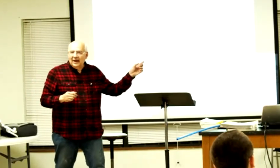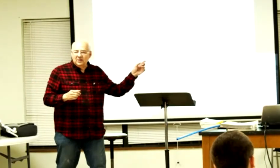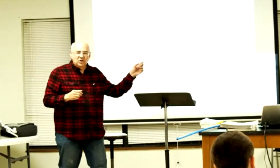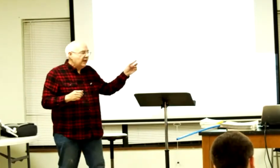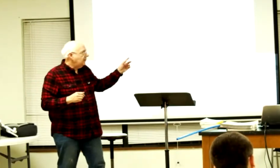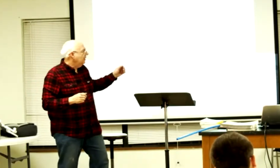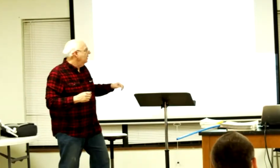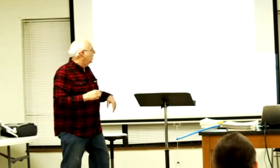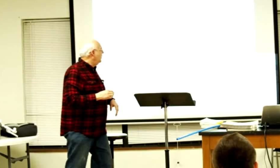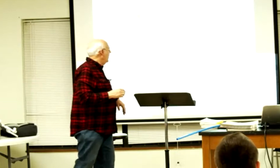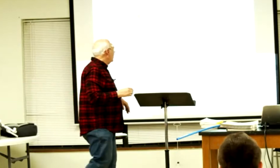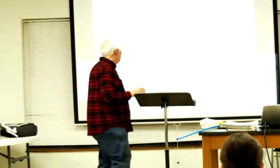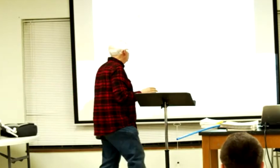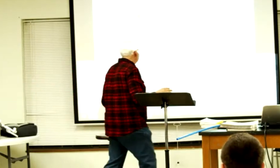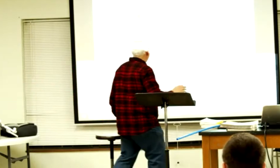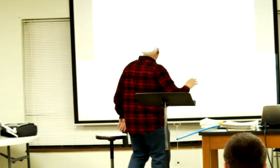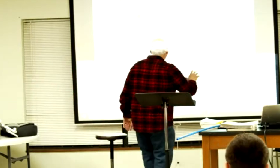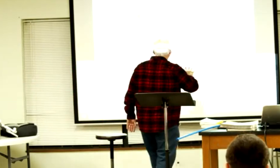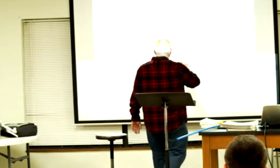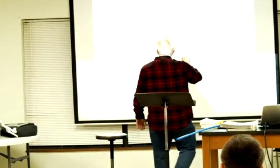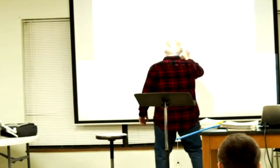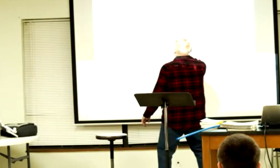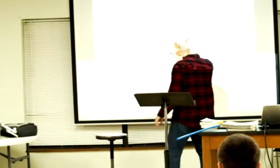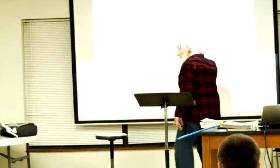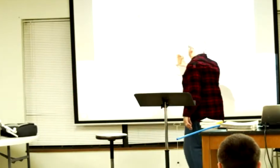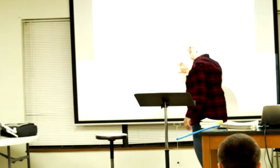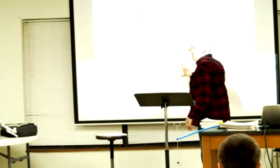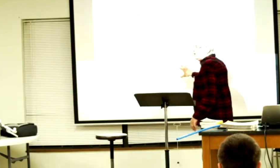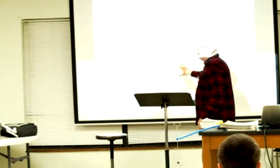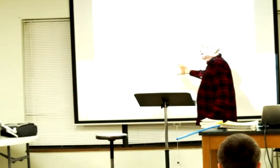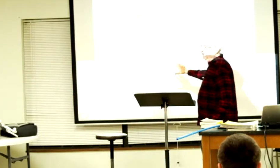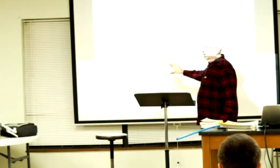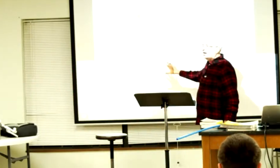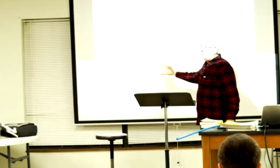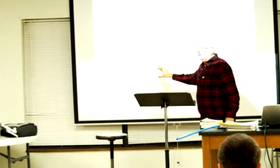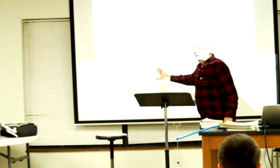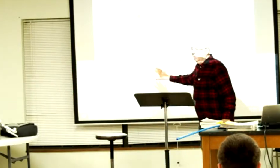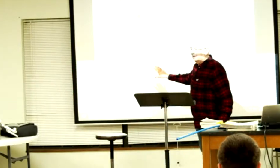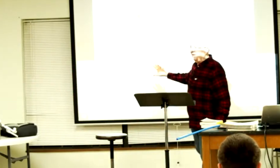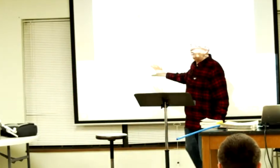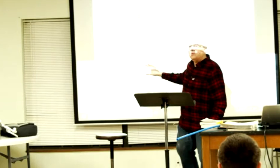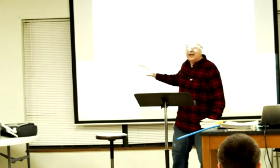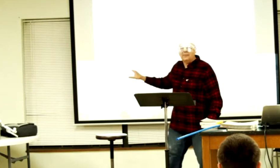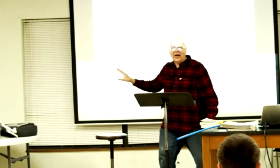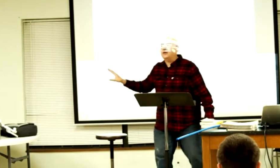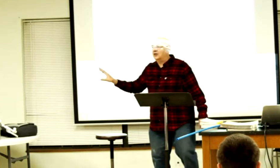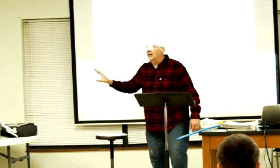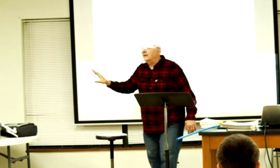how it's shaped. Are there any questions about the hand signs or the shapes? Obviously, we need to practice on it,